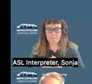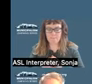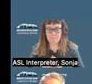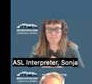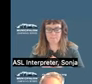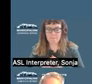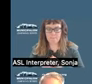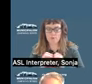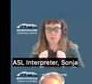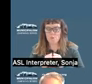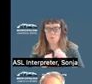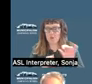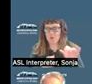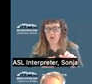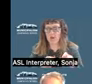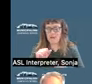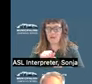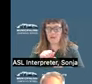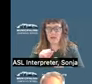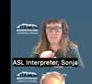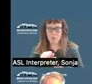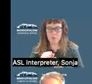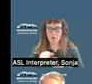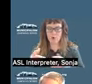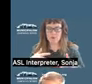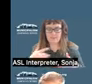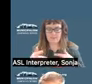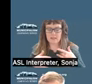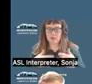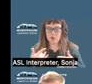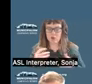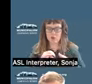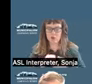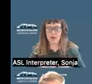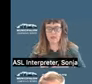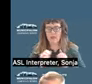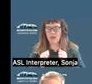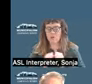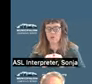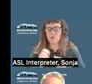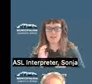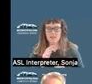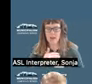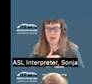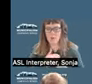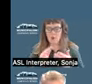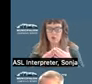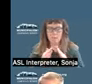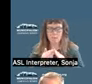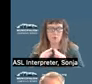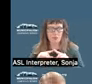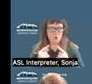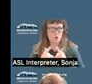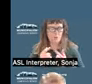labor was very eager to ally with our revolution and community groups and that's what gave